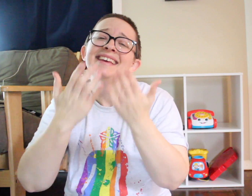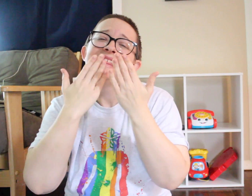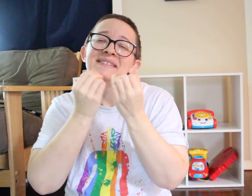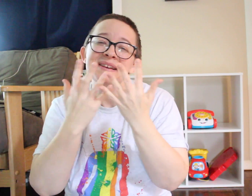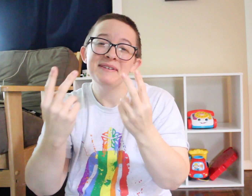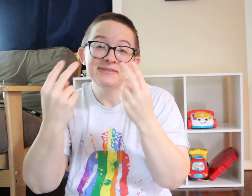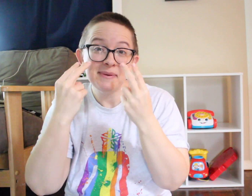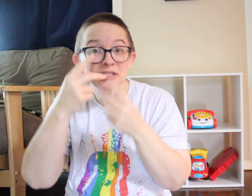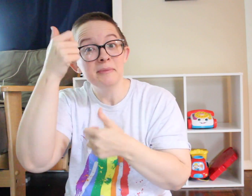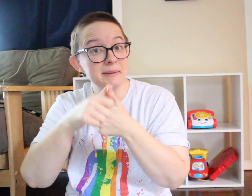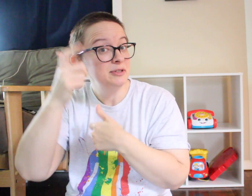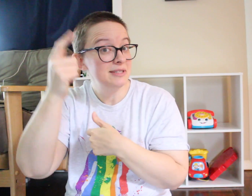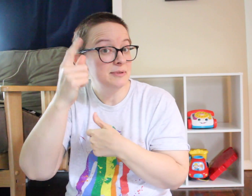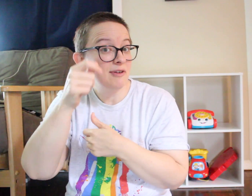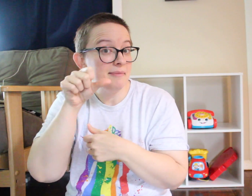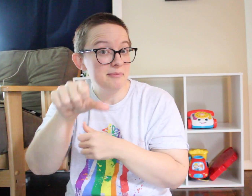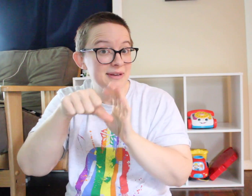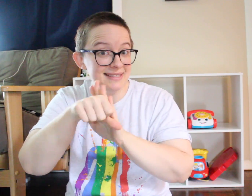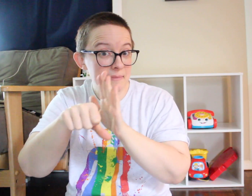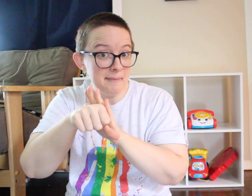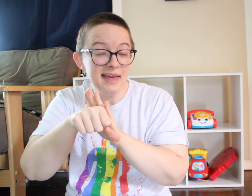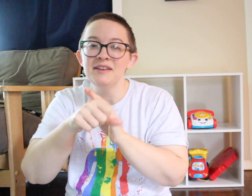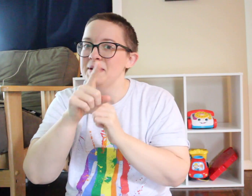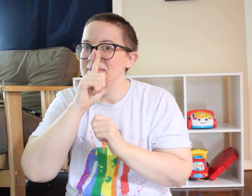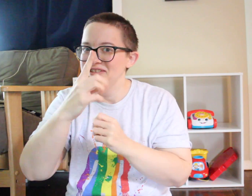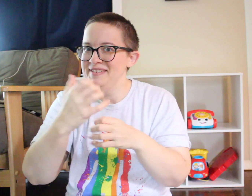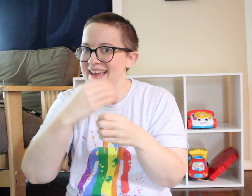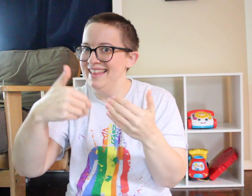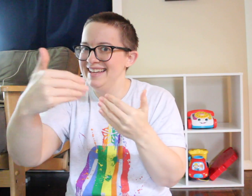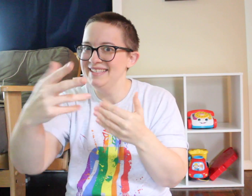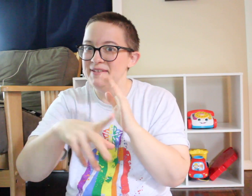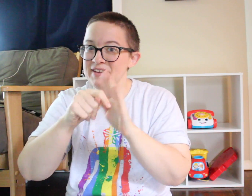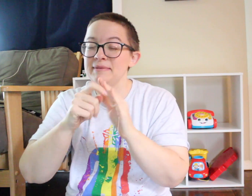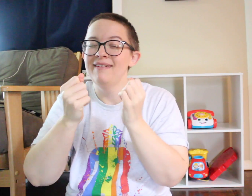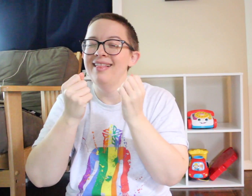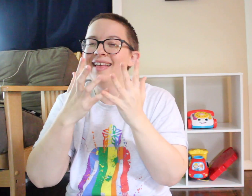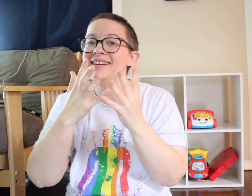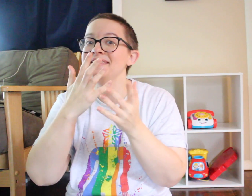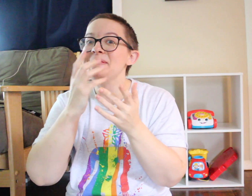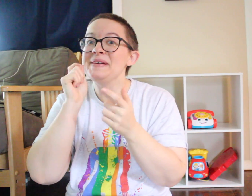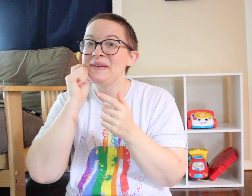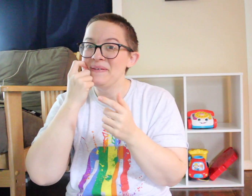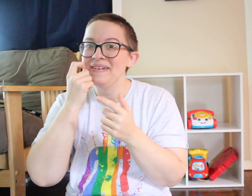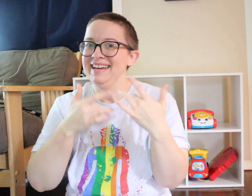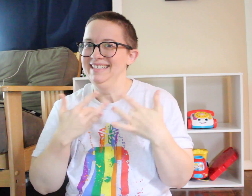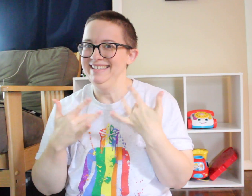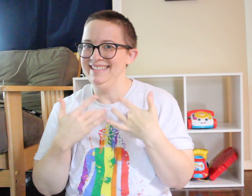them. Thank you so much for watching. Remember to subscribe and hit the bell. I want to make sure you see all the videos coming up because we have some really cool